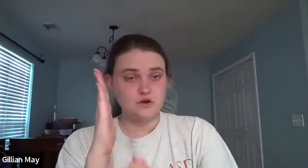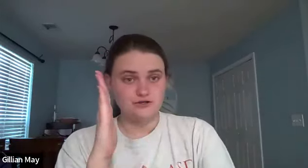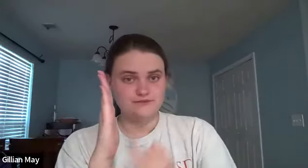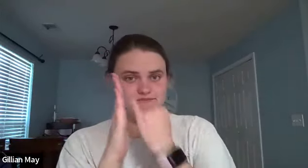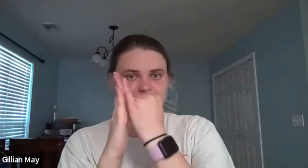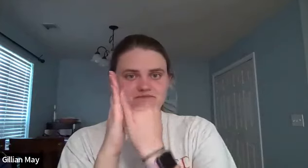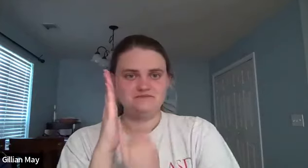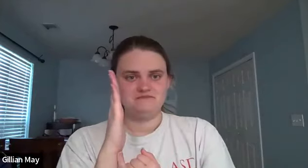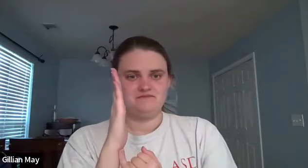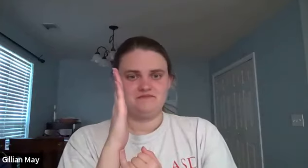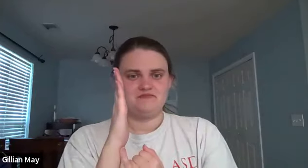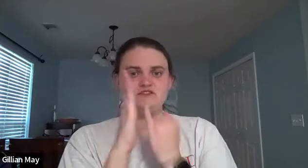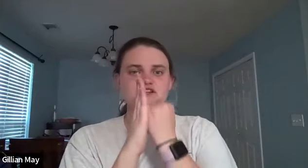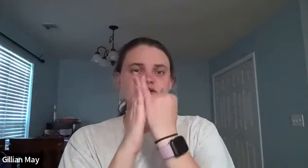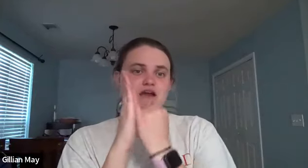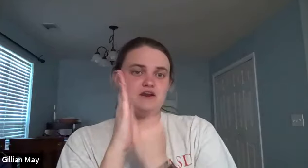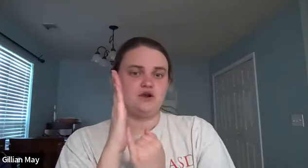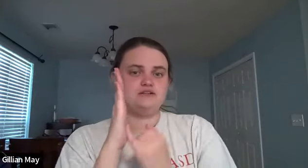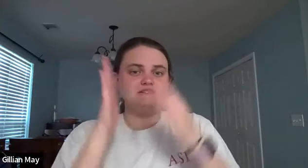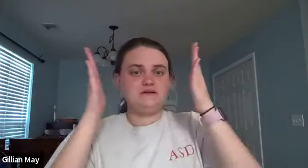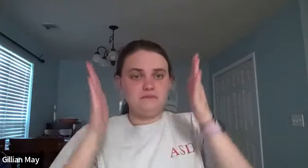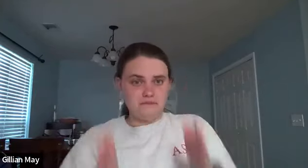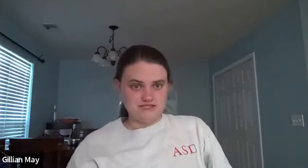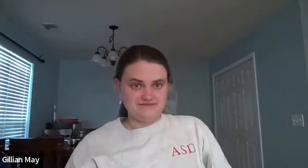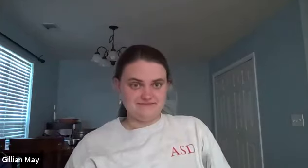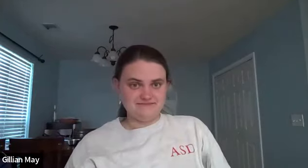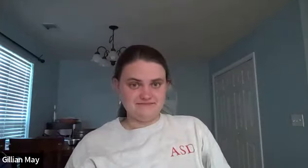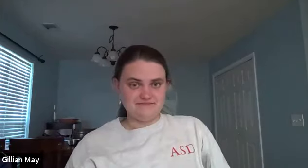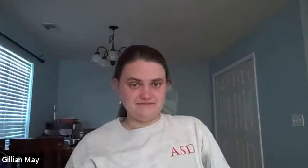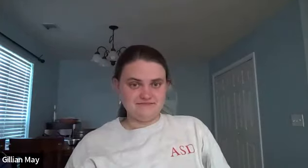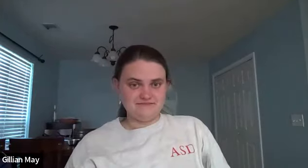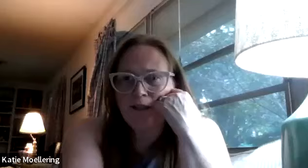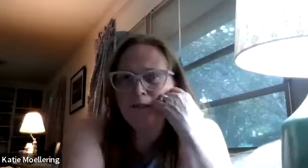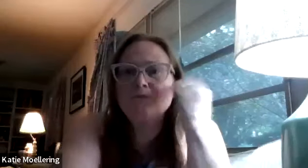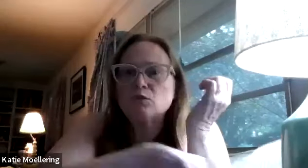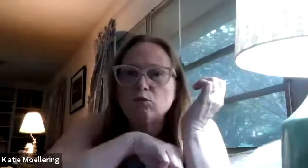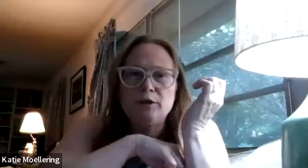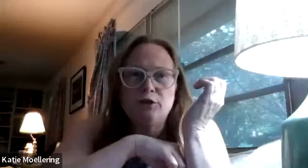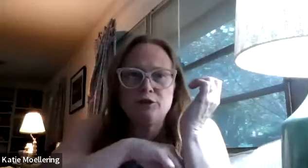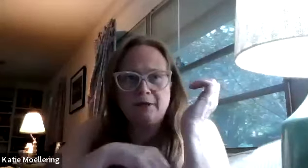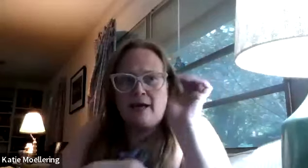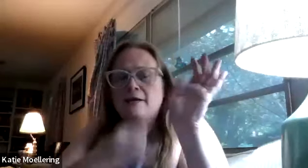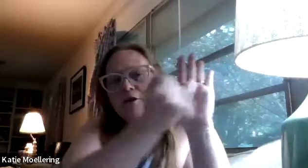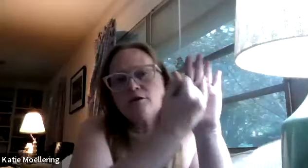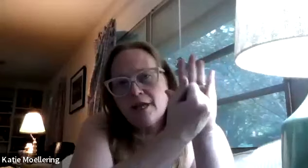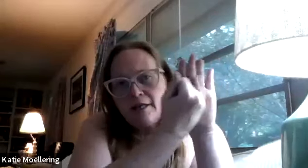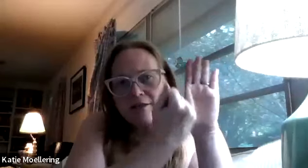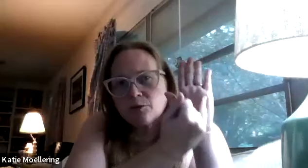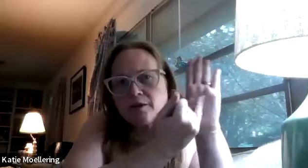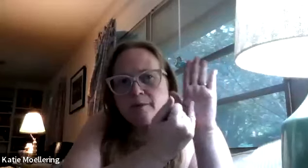art. So then you would add art, person. Hey, Gillian, when you're doing that, are you signing it toward the